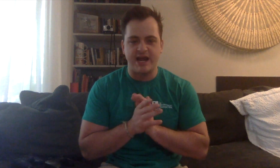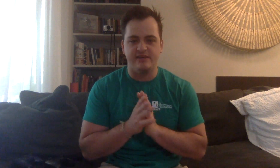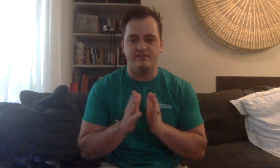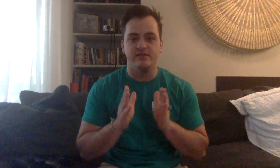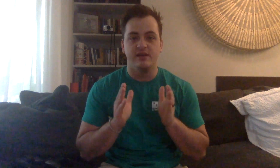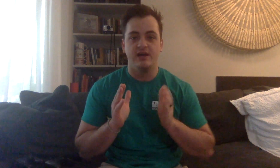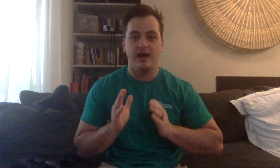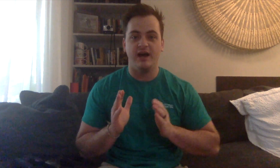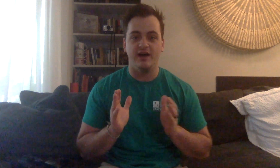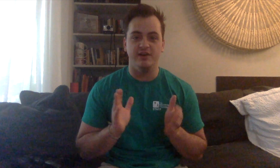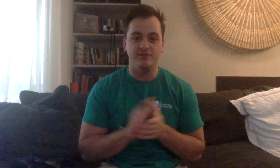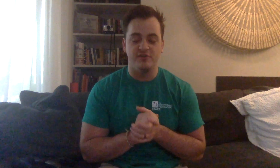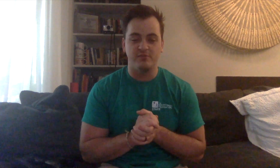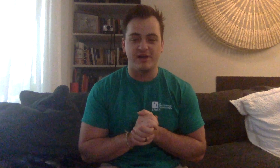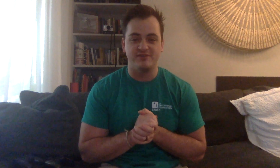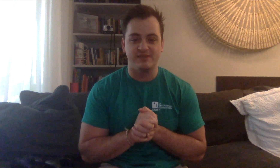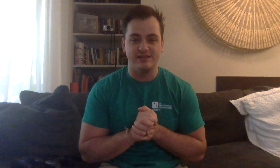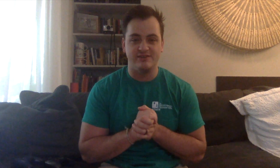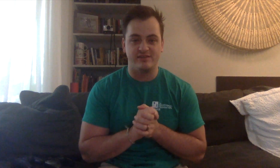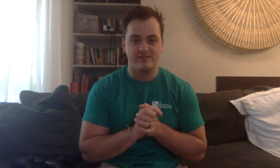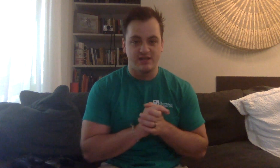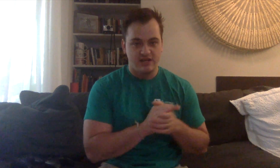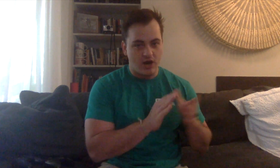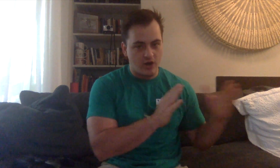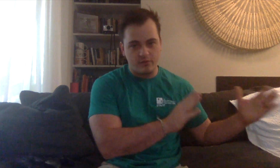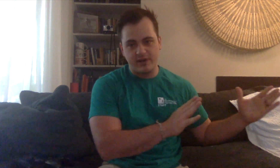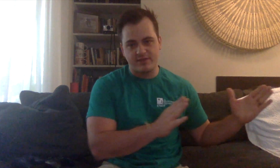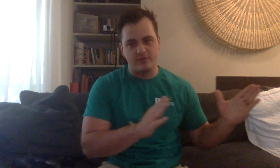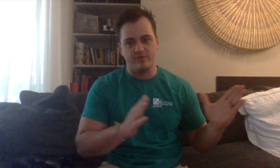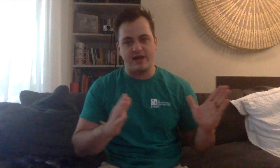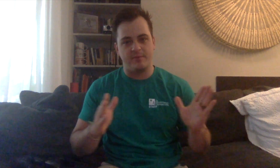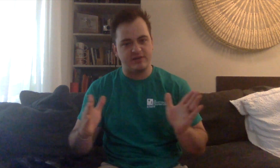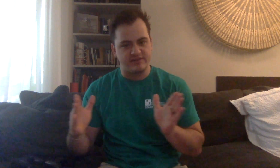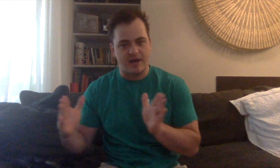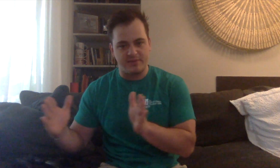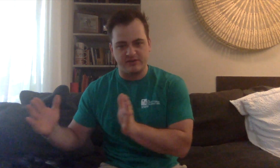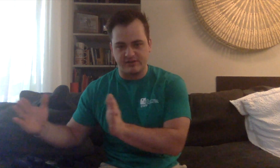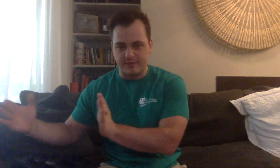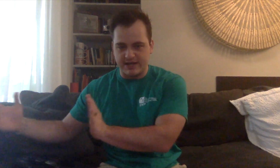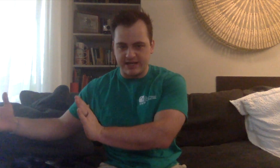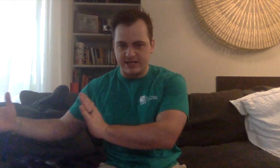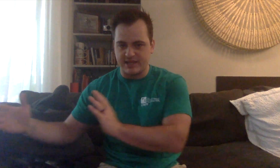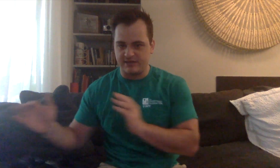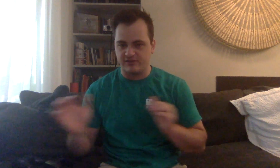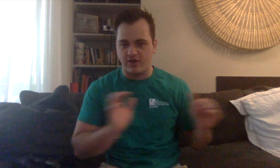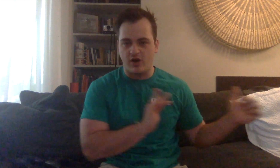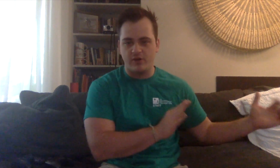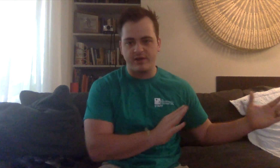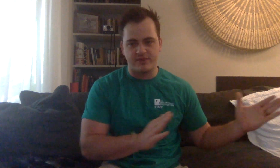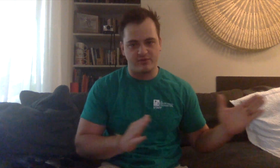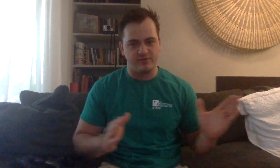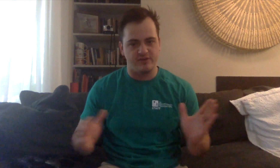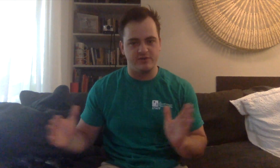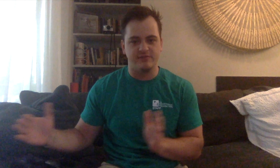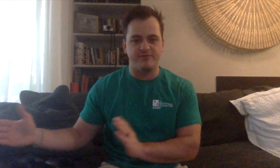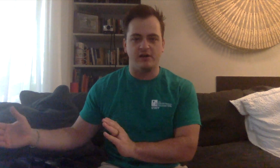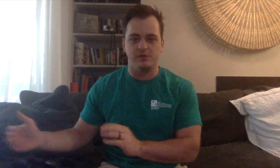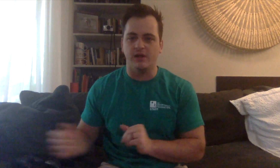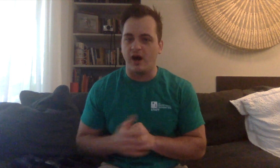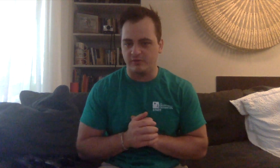and do the Pledge of Allegiance all the way through without me stopping to explain anything, just all the way through so that you can follow along with